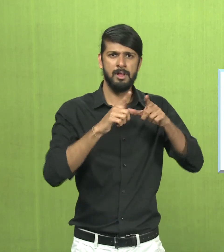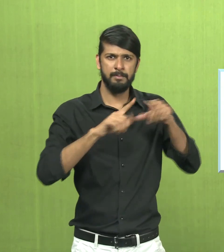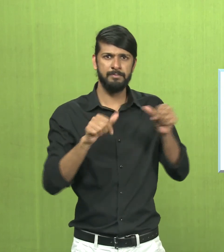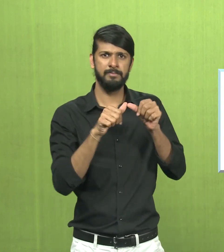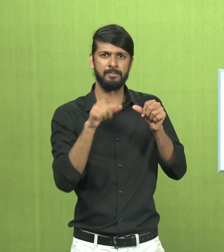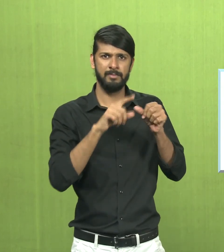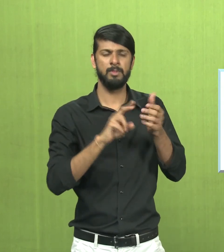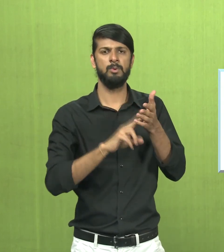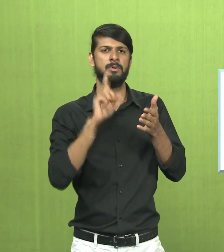signlanguage@nios.ac.in.